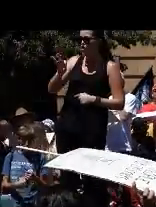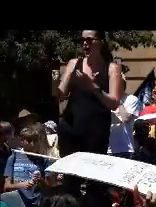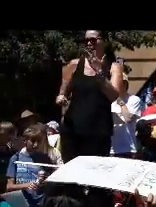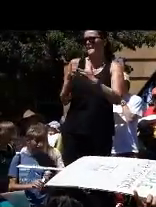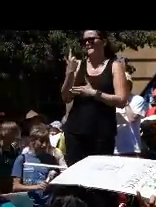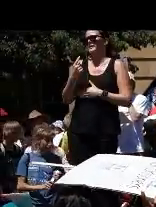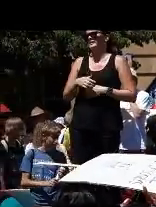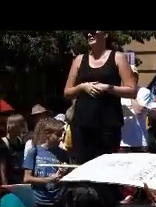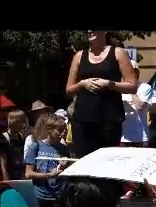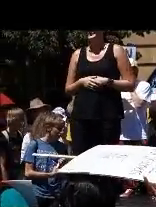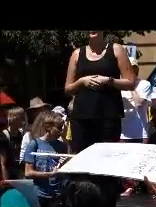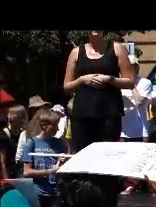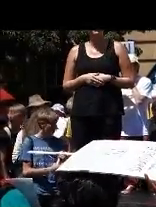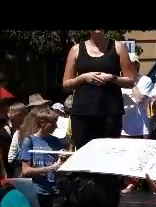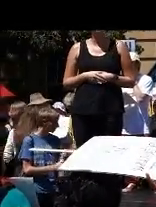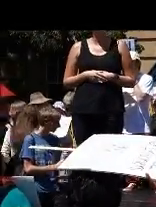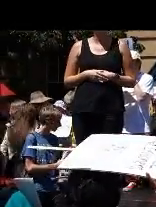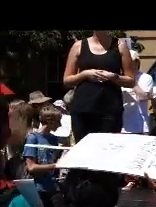ahead.